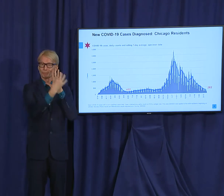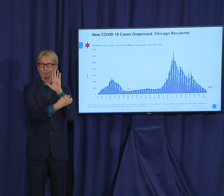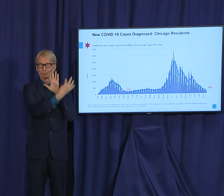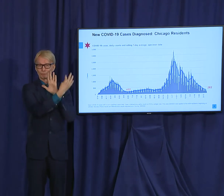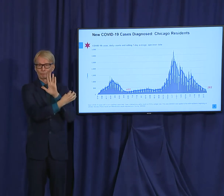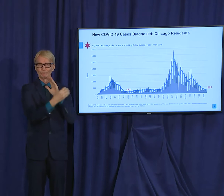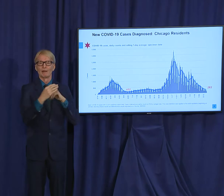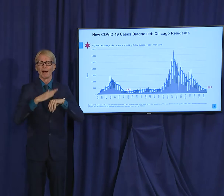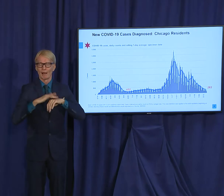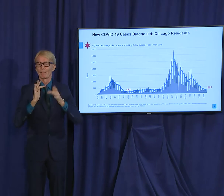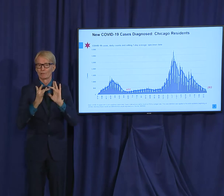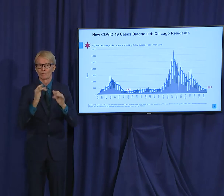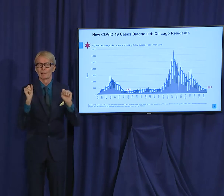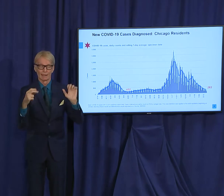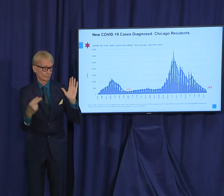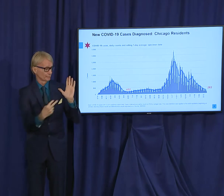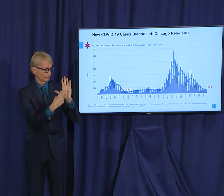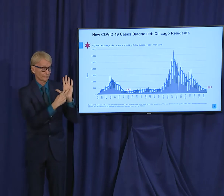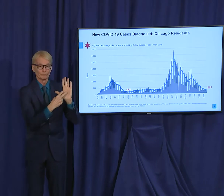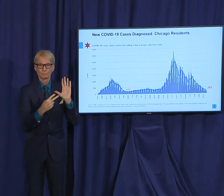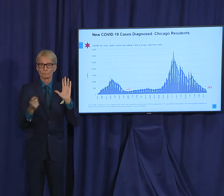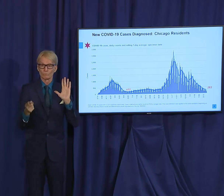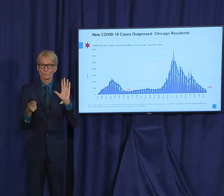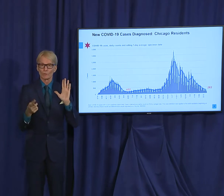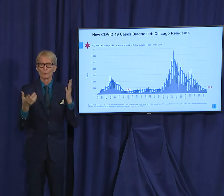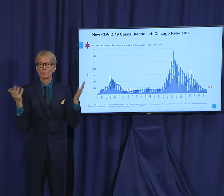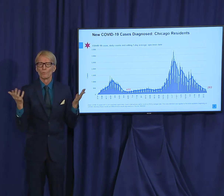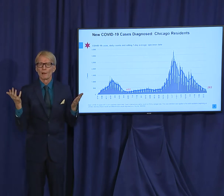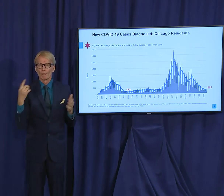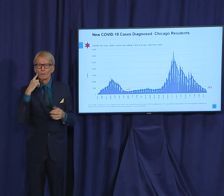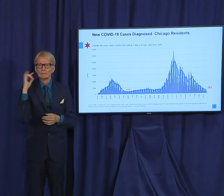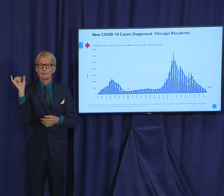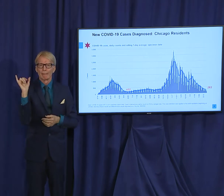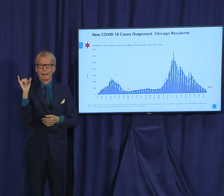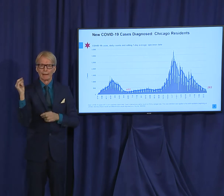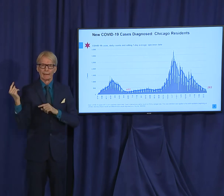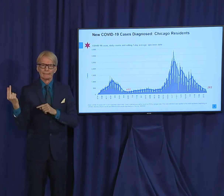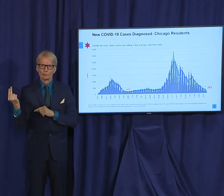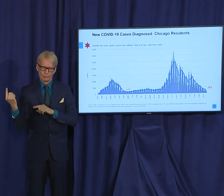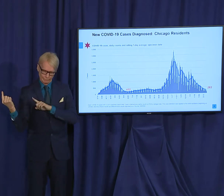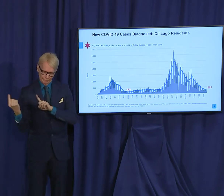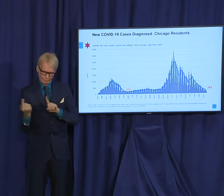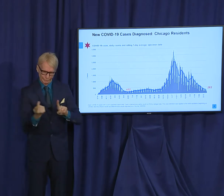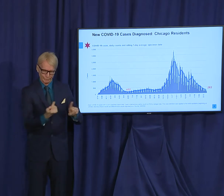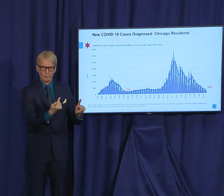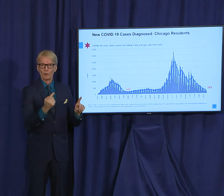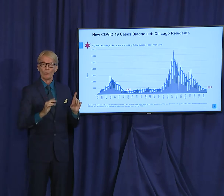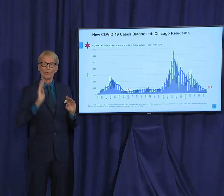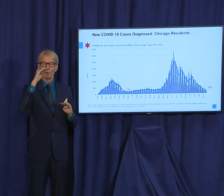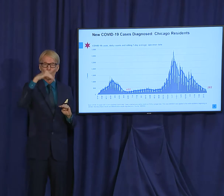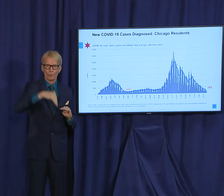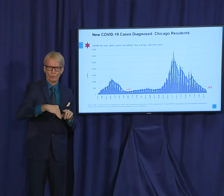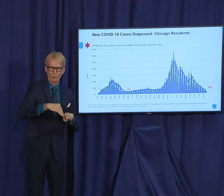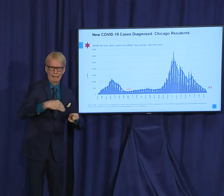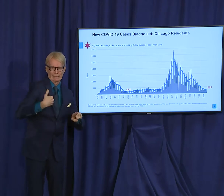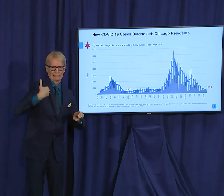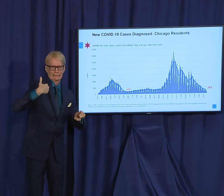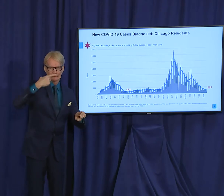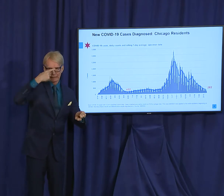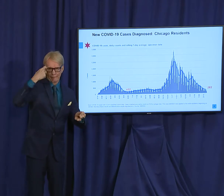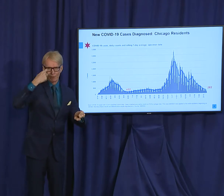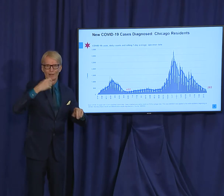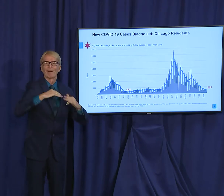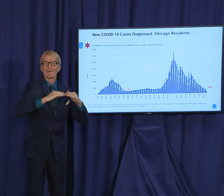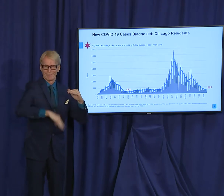post these online. This is the graph of what the cases have looked like throughout time. You can see the lowest we got was over the summer. We did get under